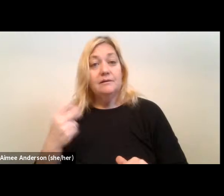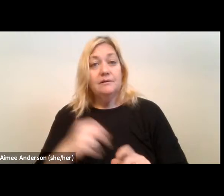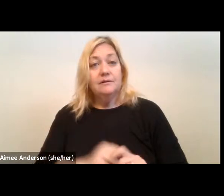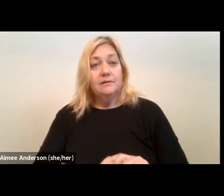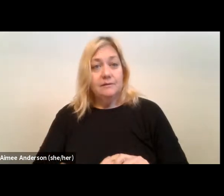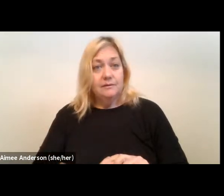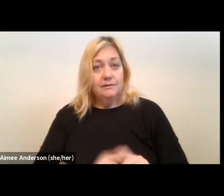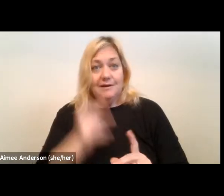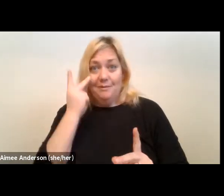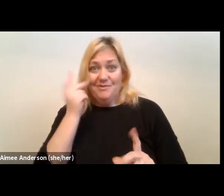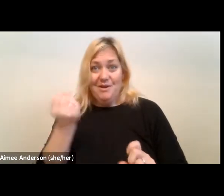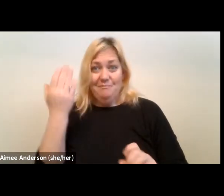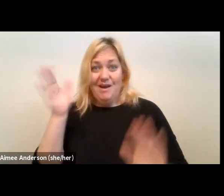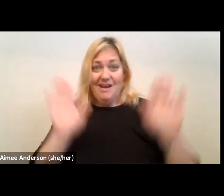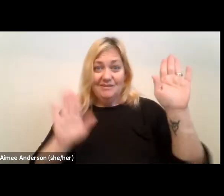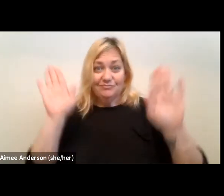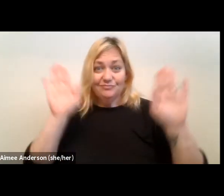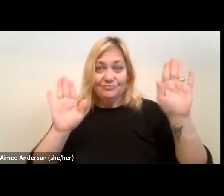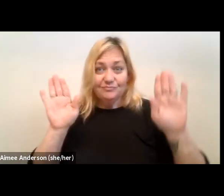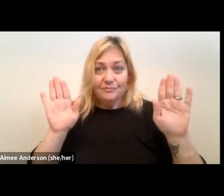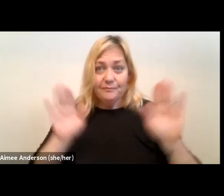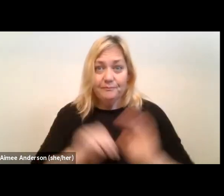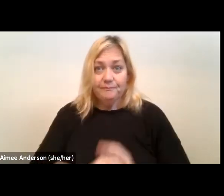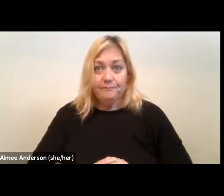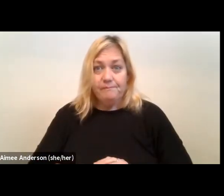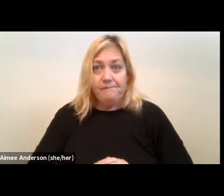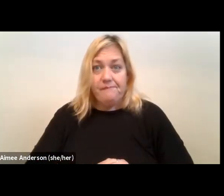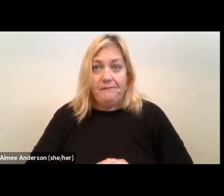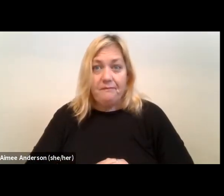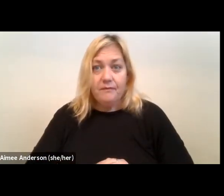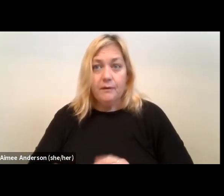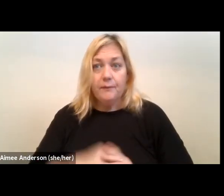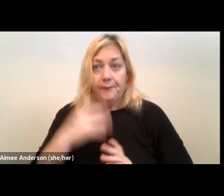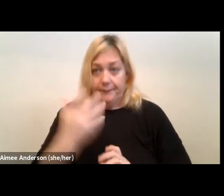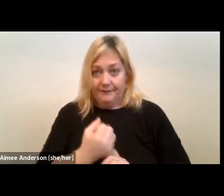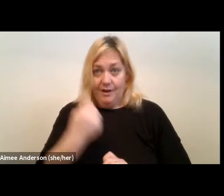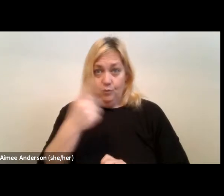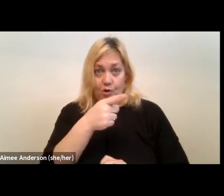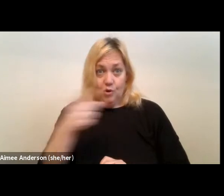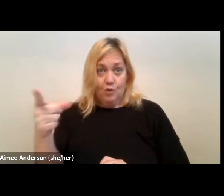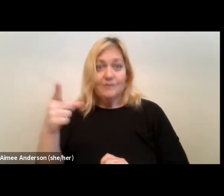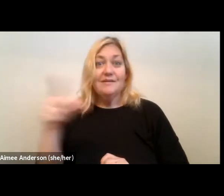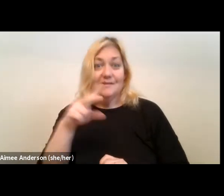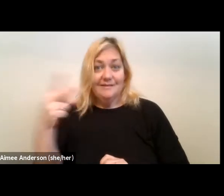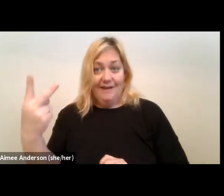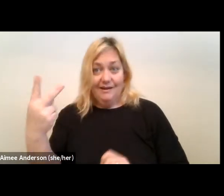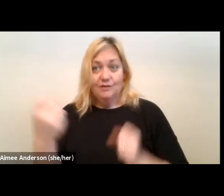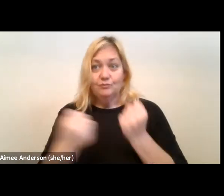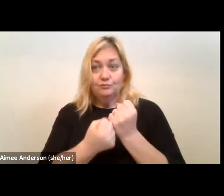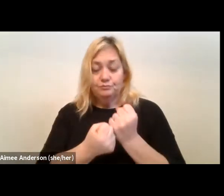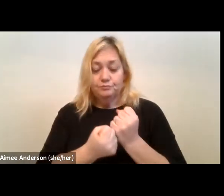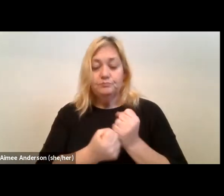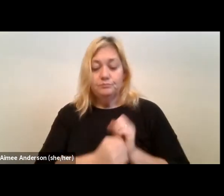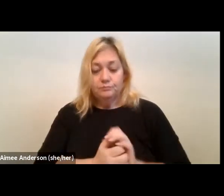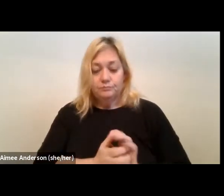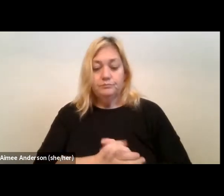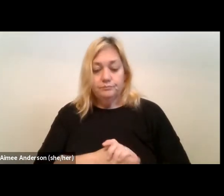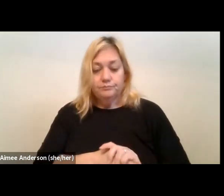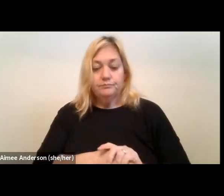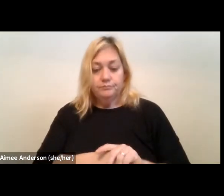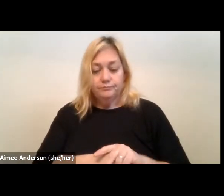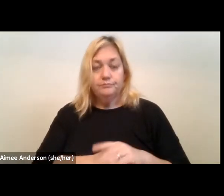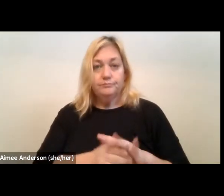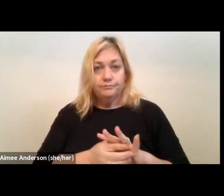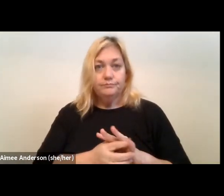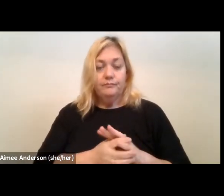I see many hands raised. I'll take one of those as a second. All right, so it's been